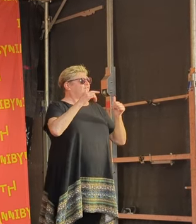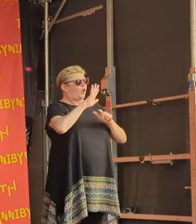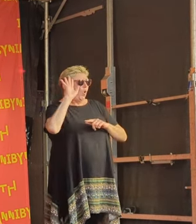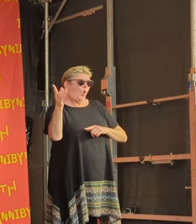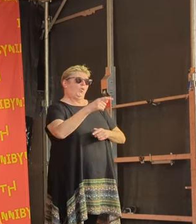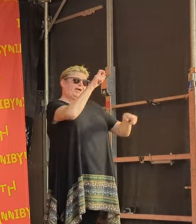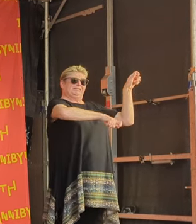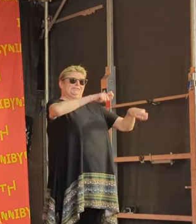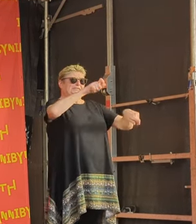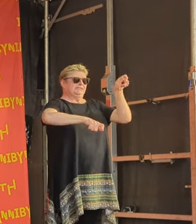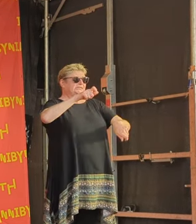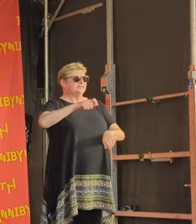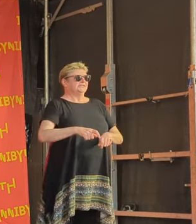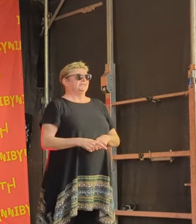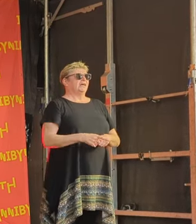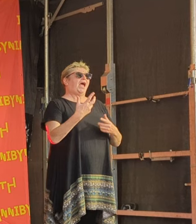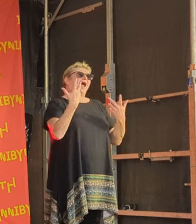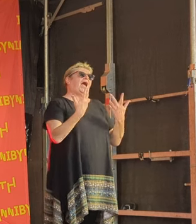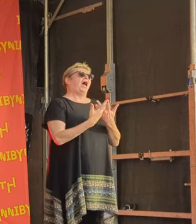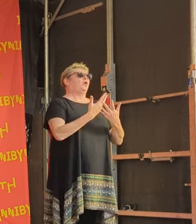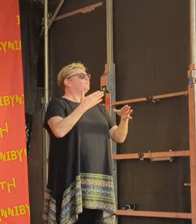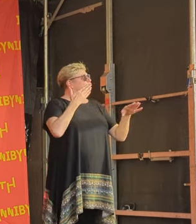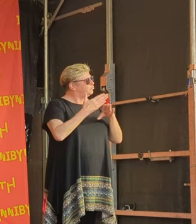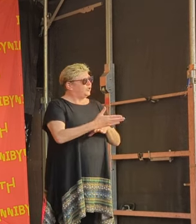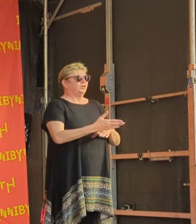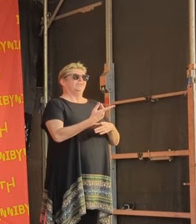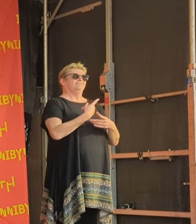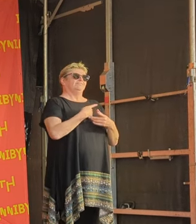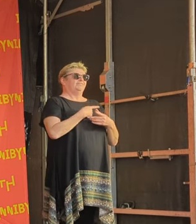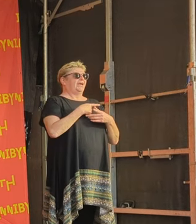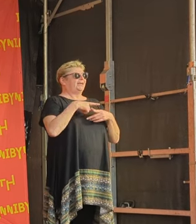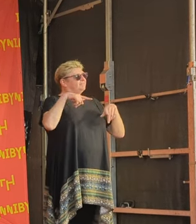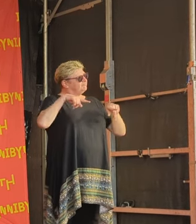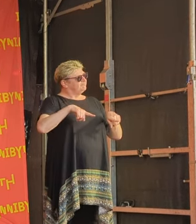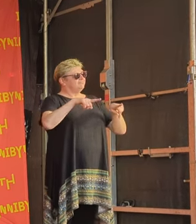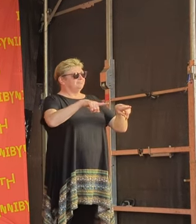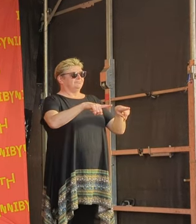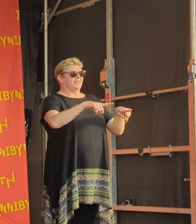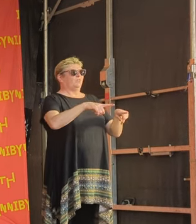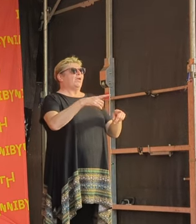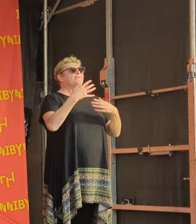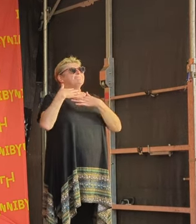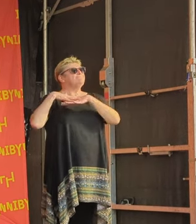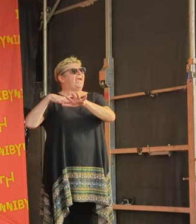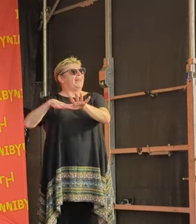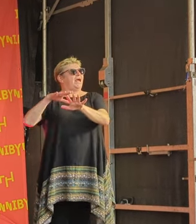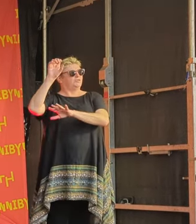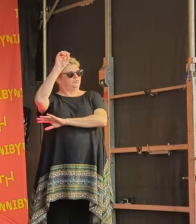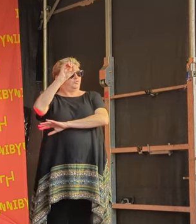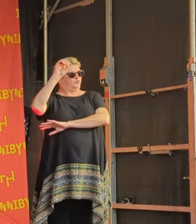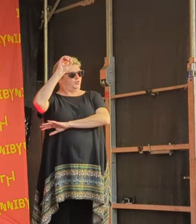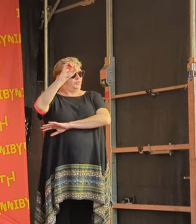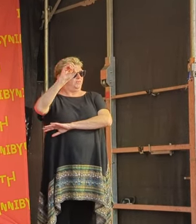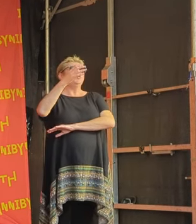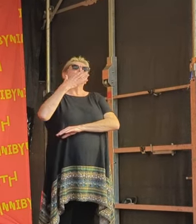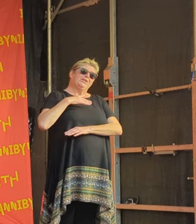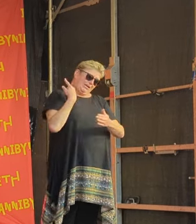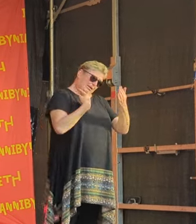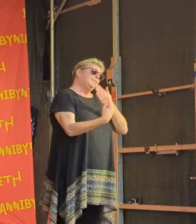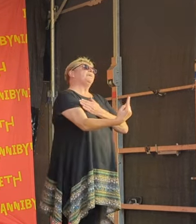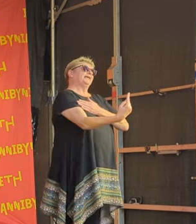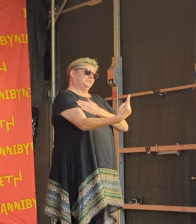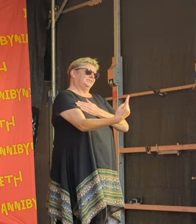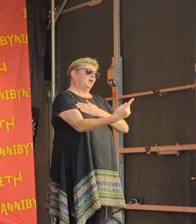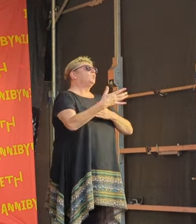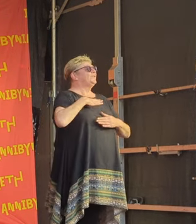our citizens, and how we can work in harmony with mainland Europe. We need independence.